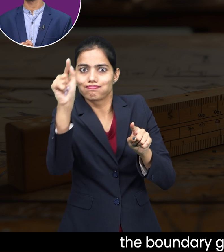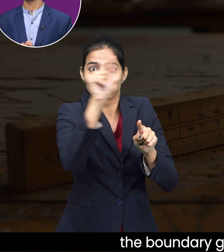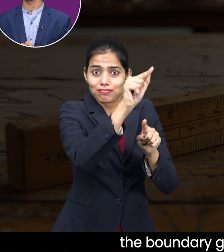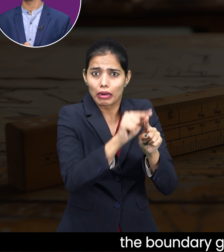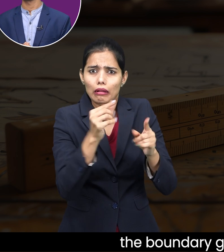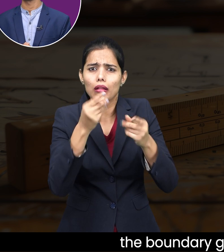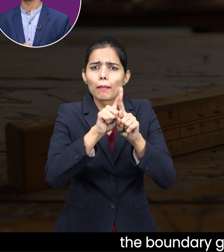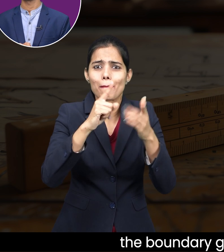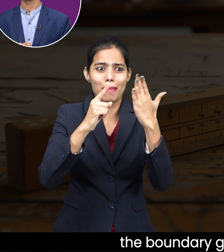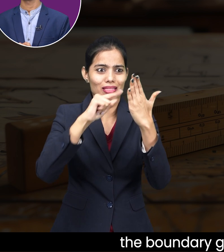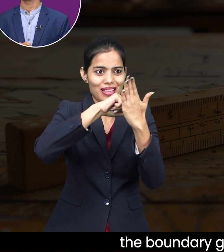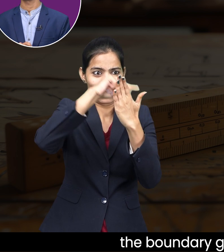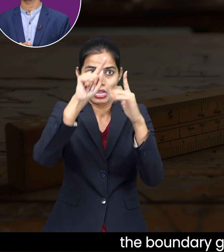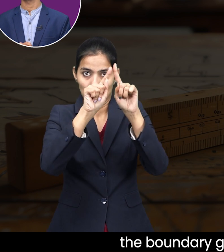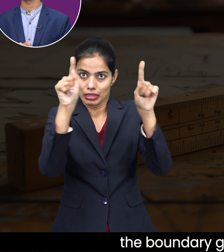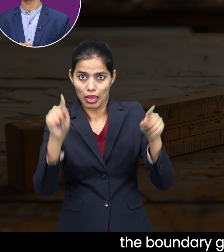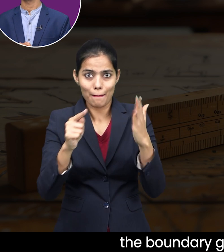leaf.